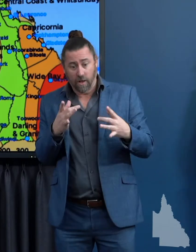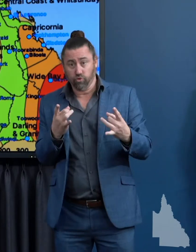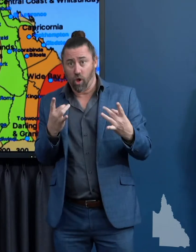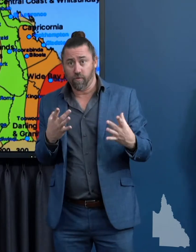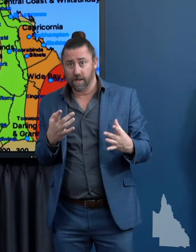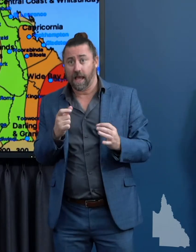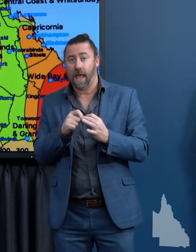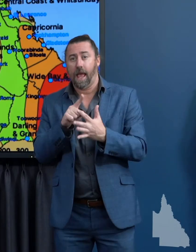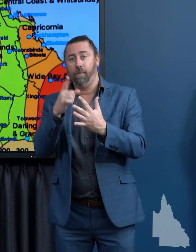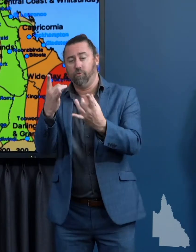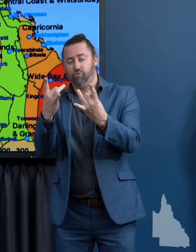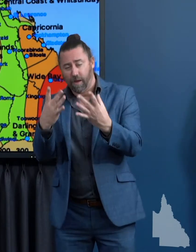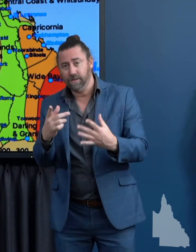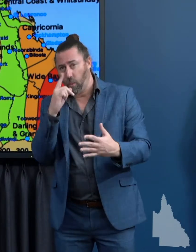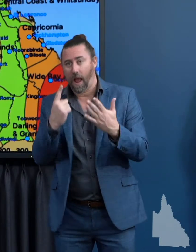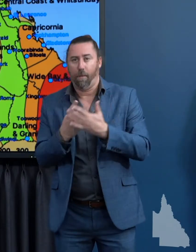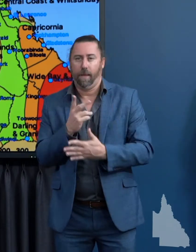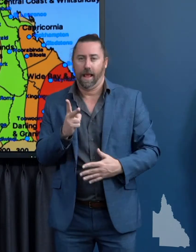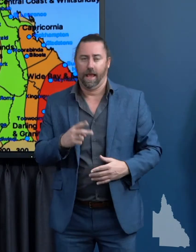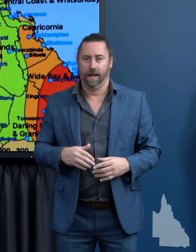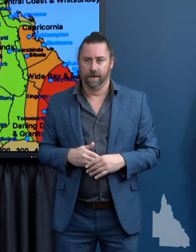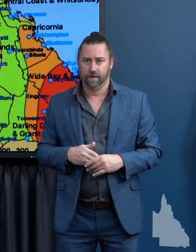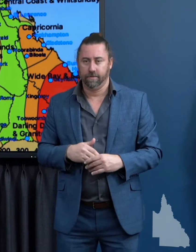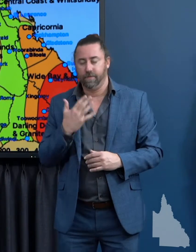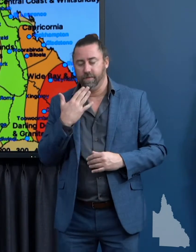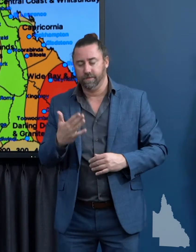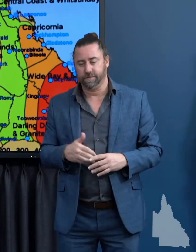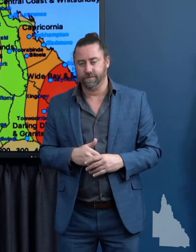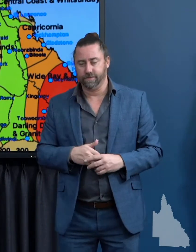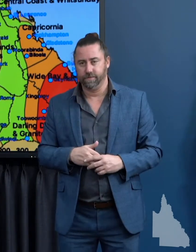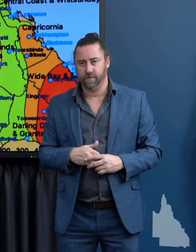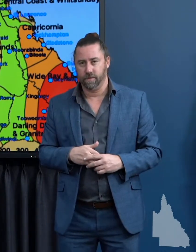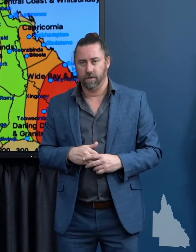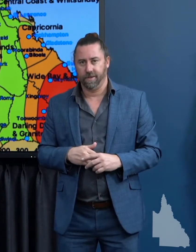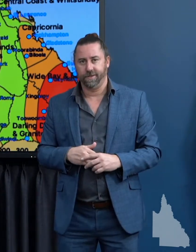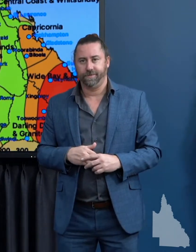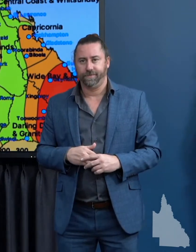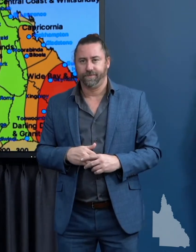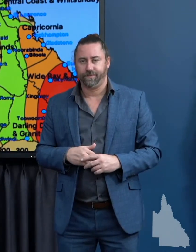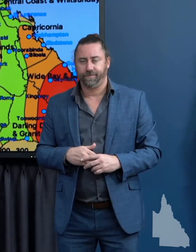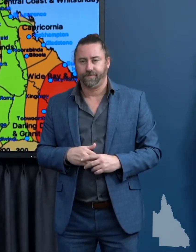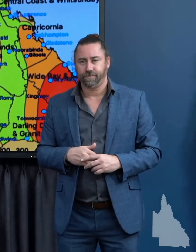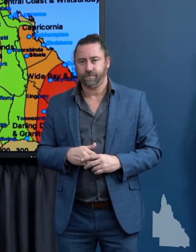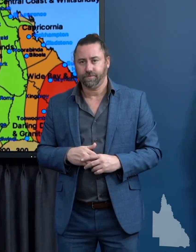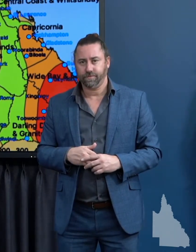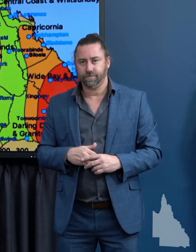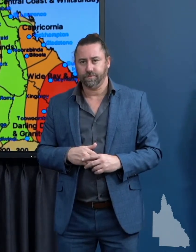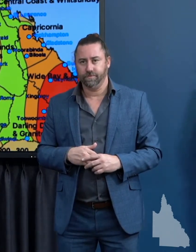alert that it may re-flood again. Thank you.